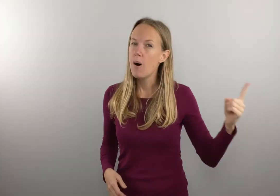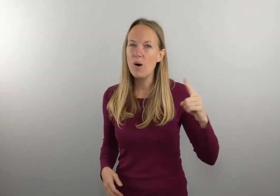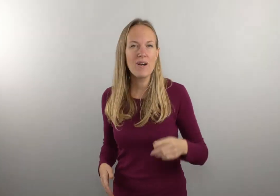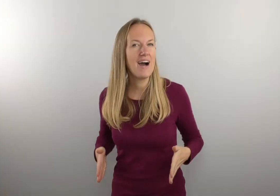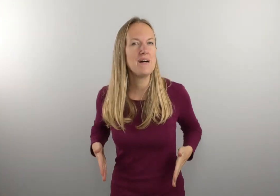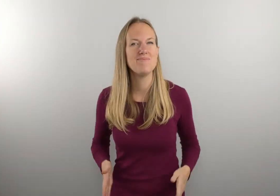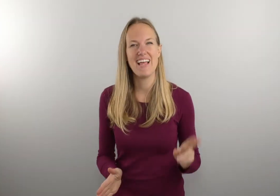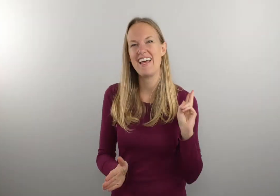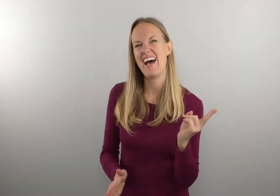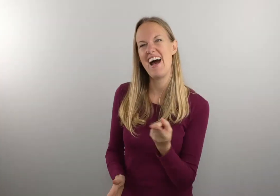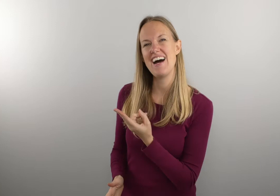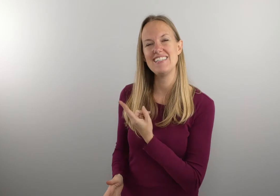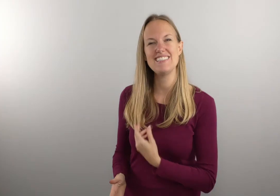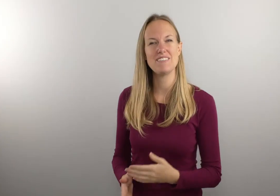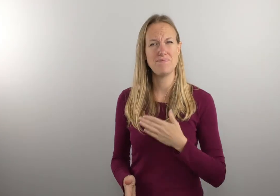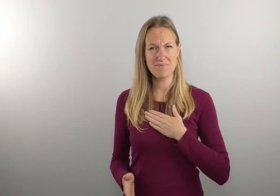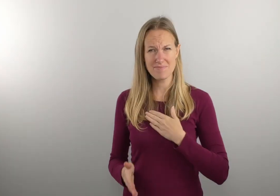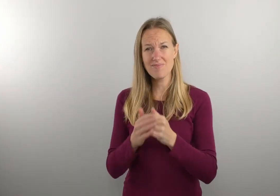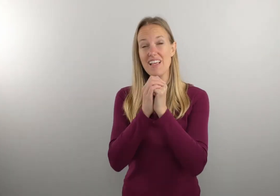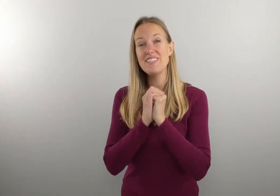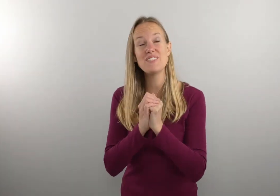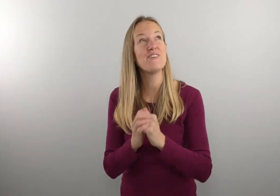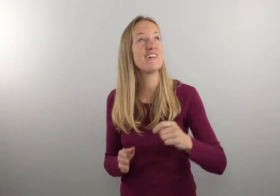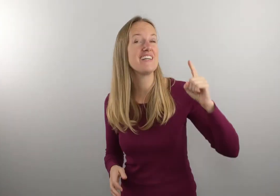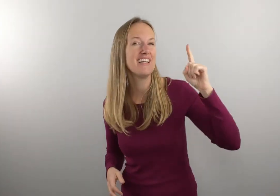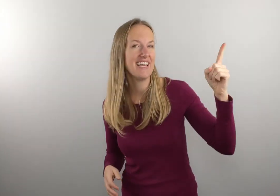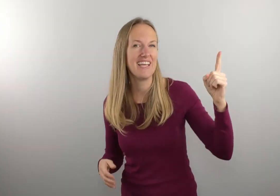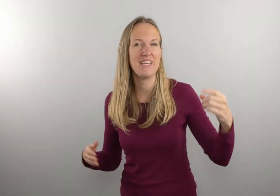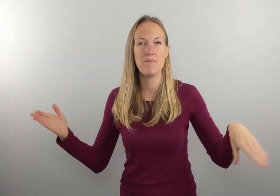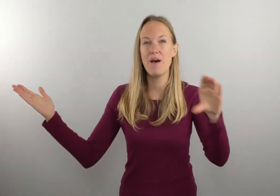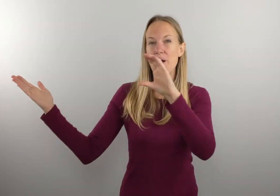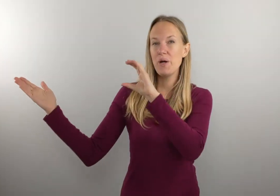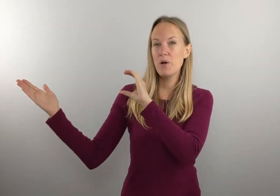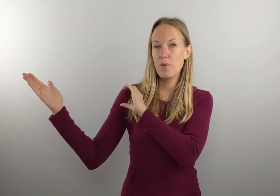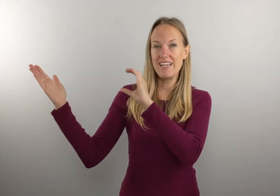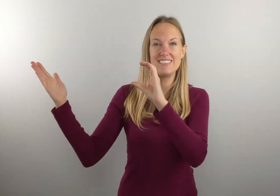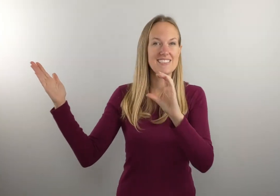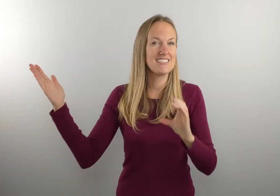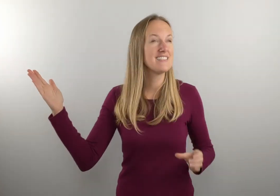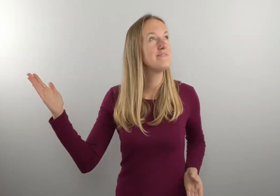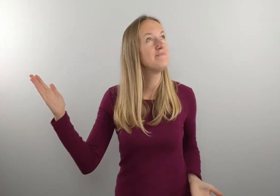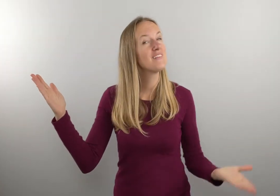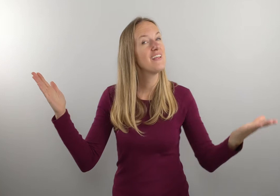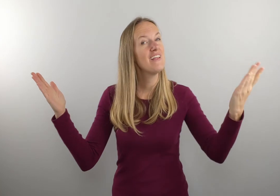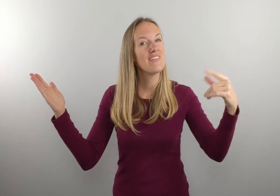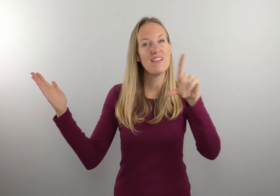Oh come, let us adore him, Christ the